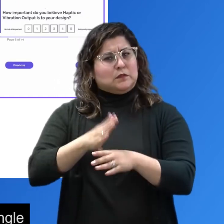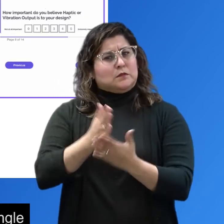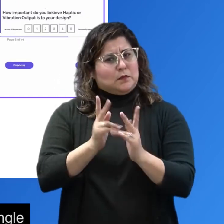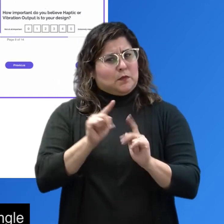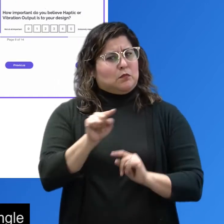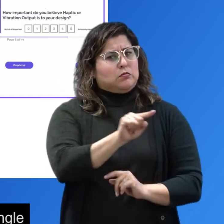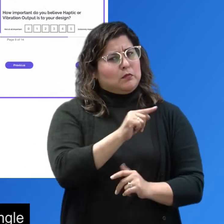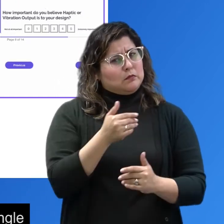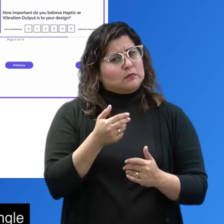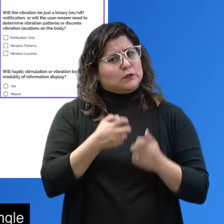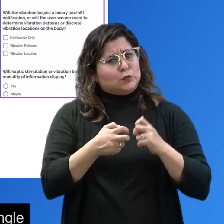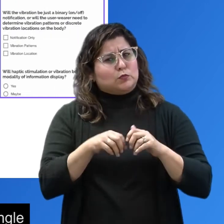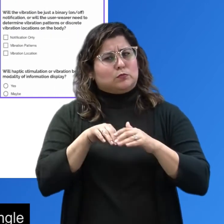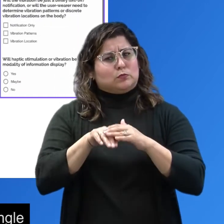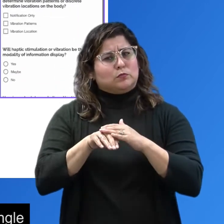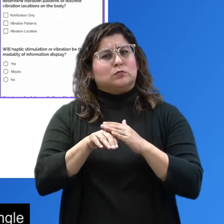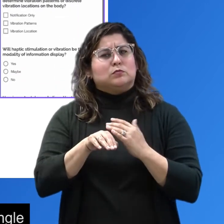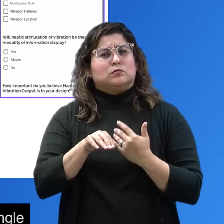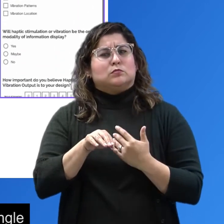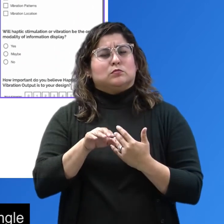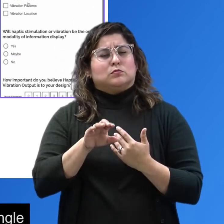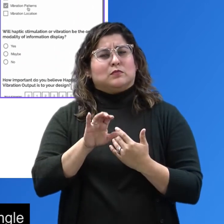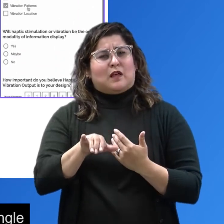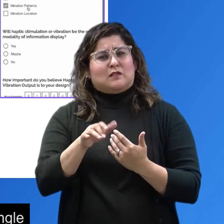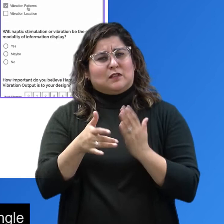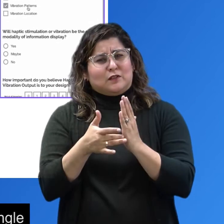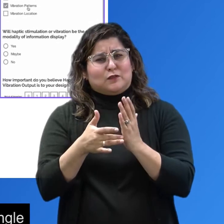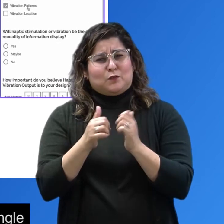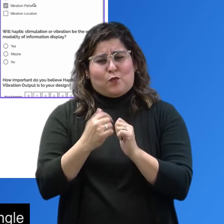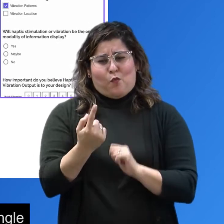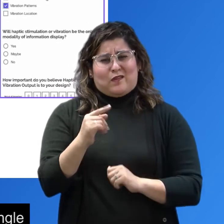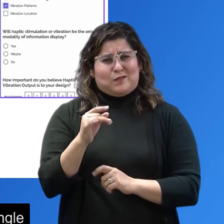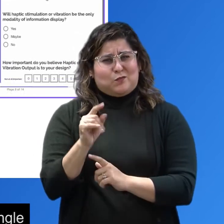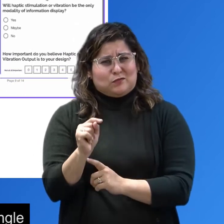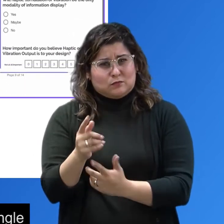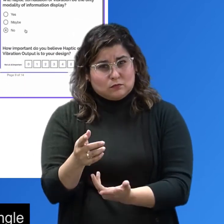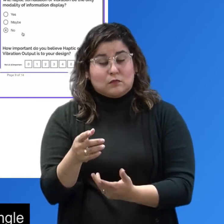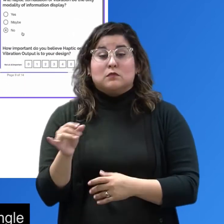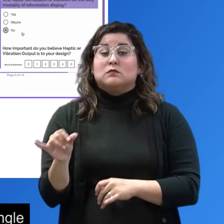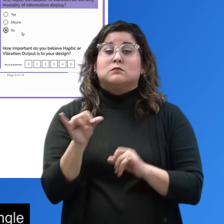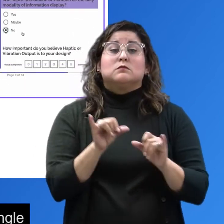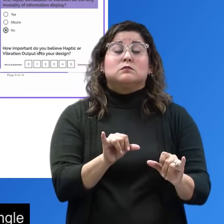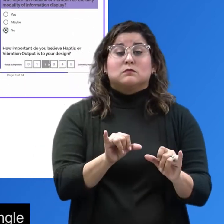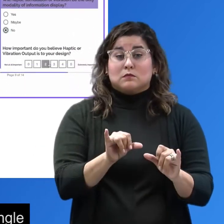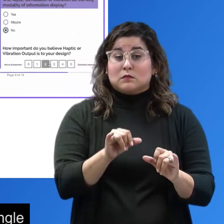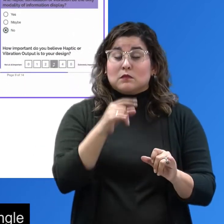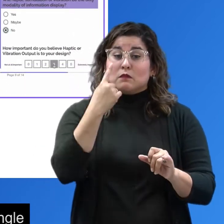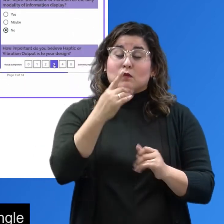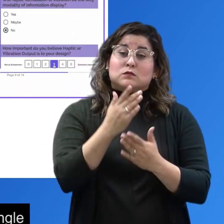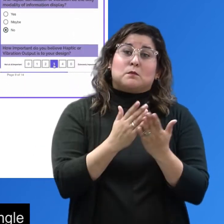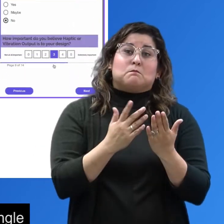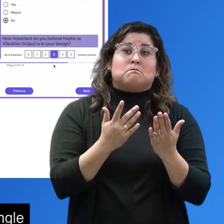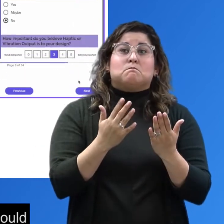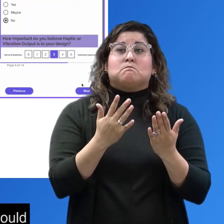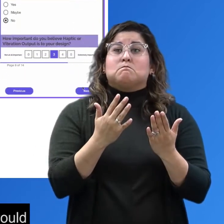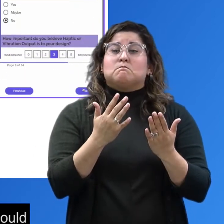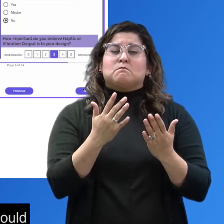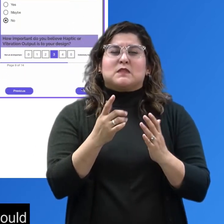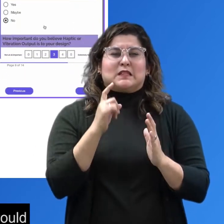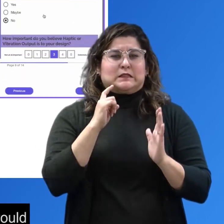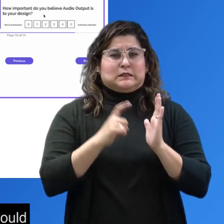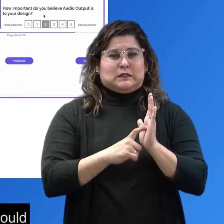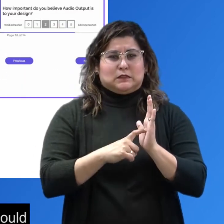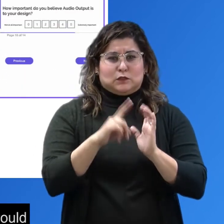issues activating a device with a single input modality. The same would be true for some of the